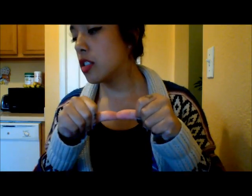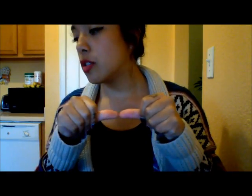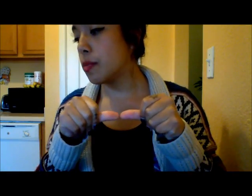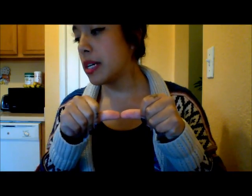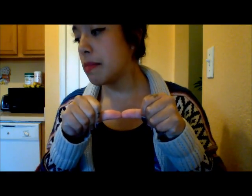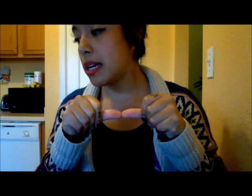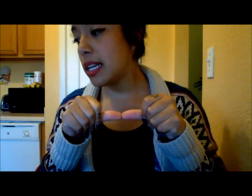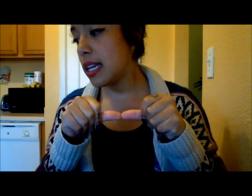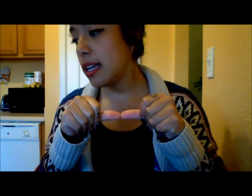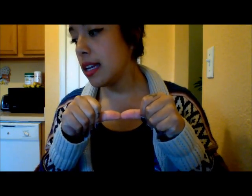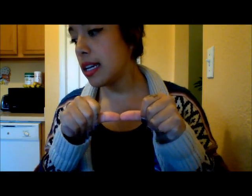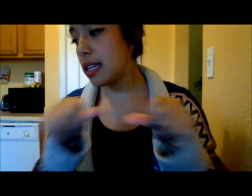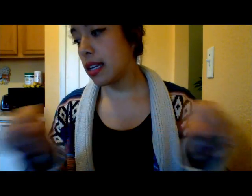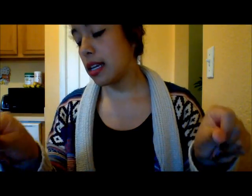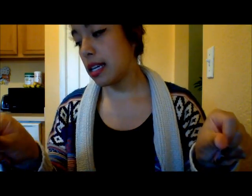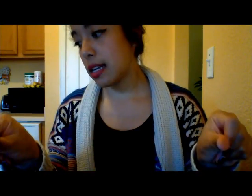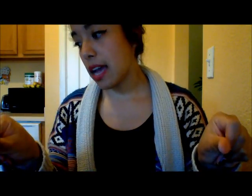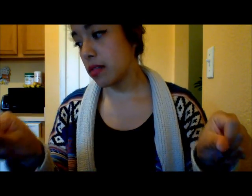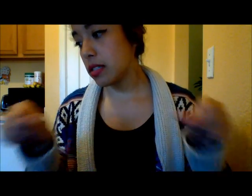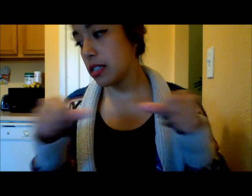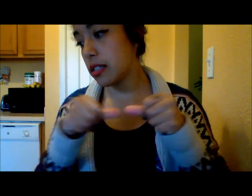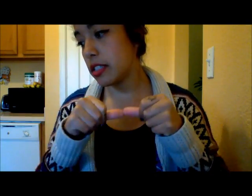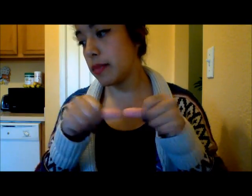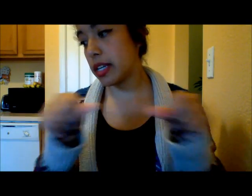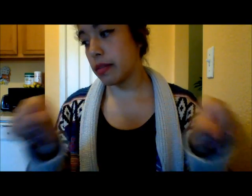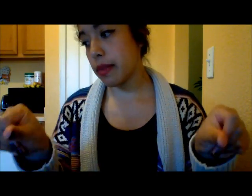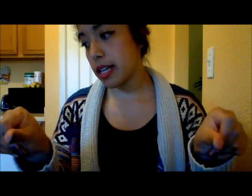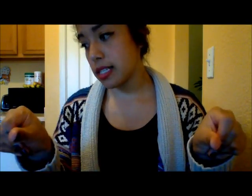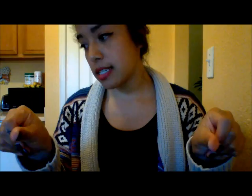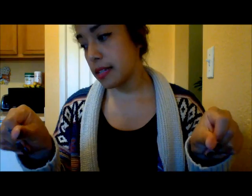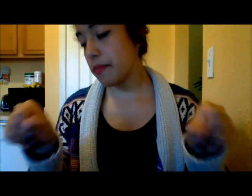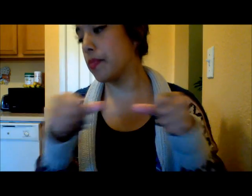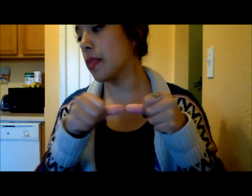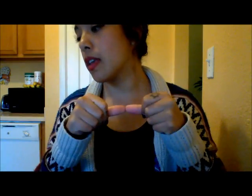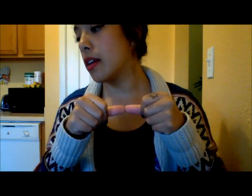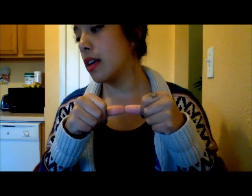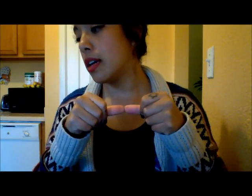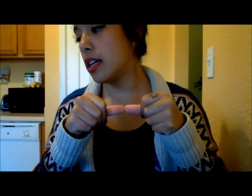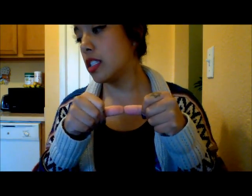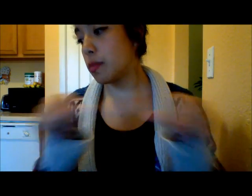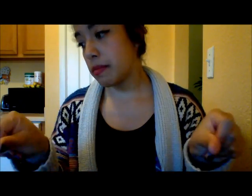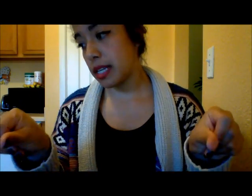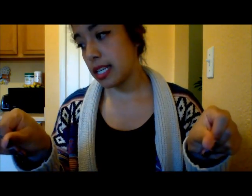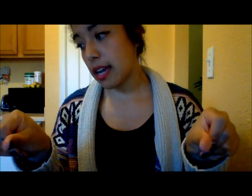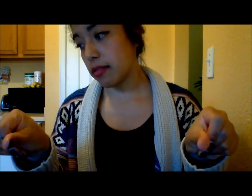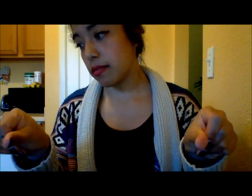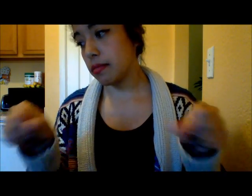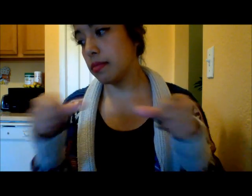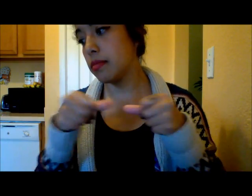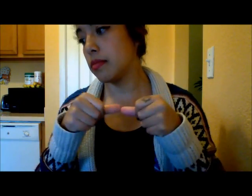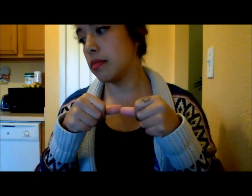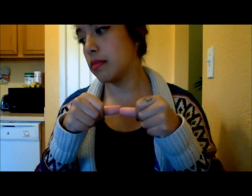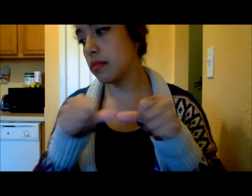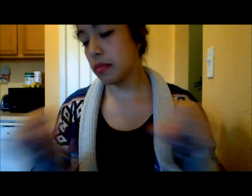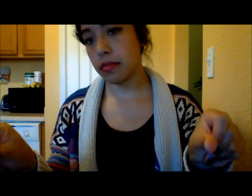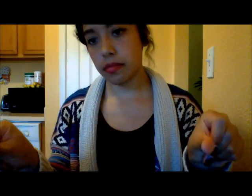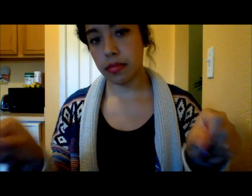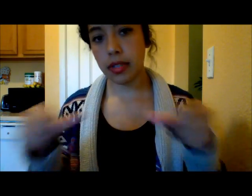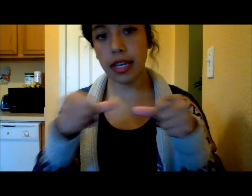To put money in an account, to make a deposit, to put money down. Okay,